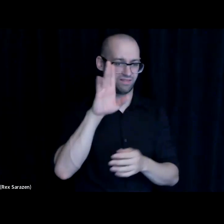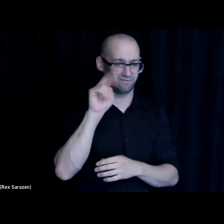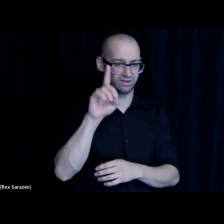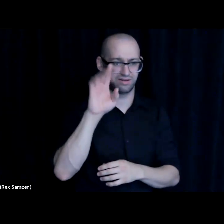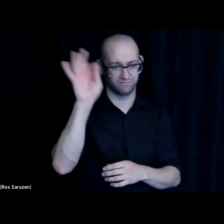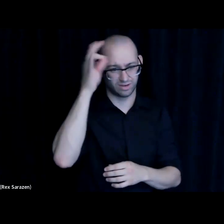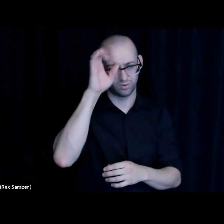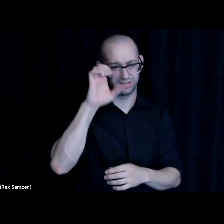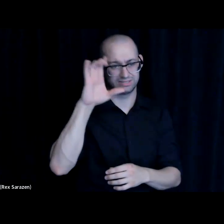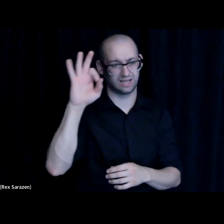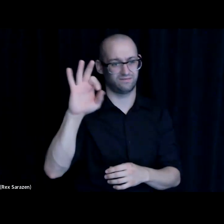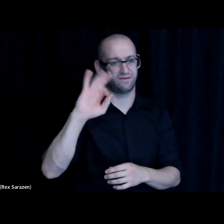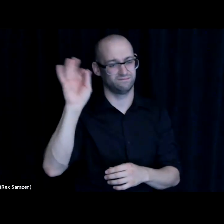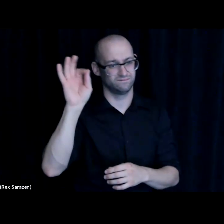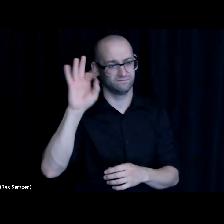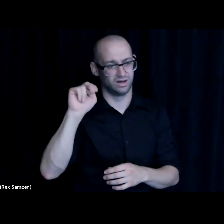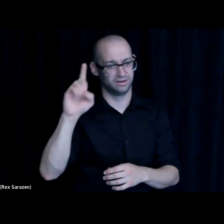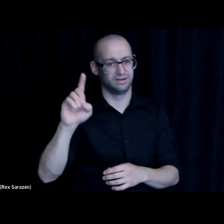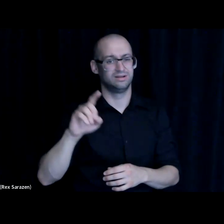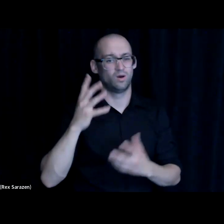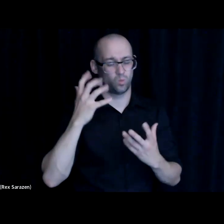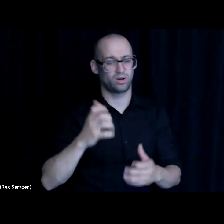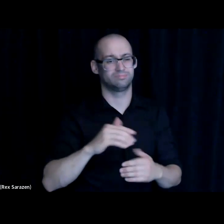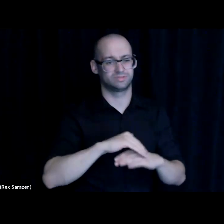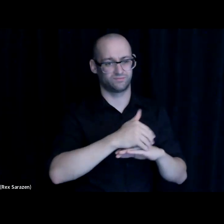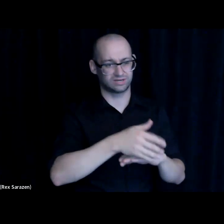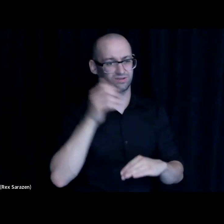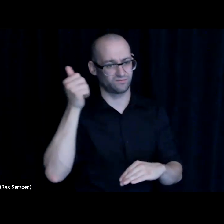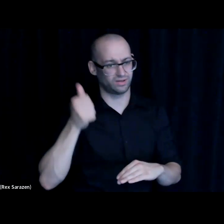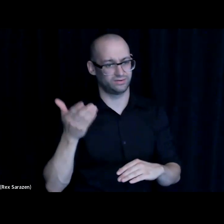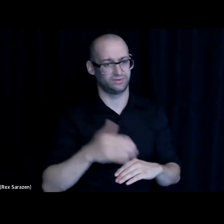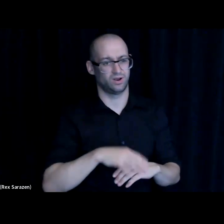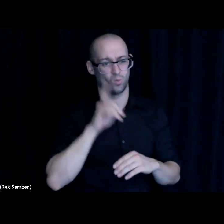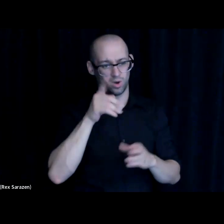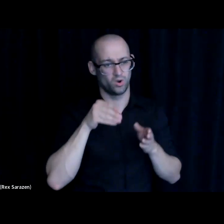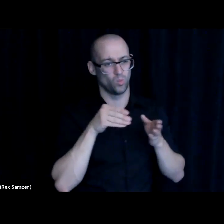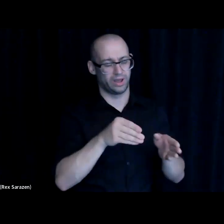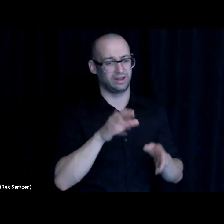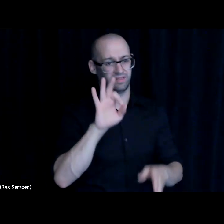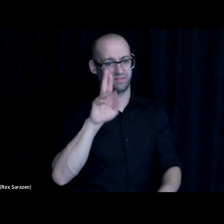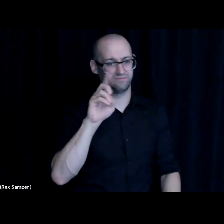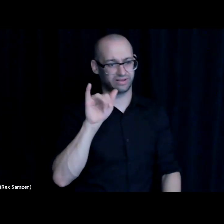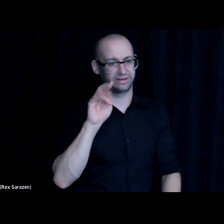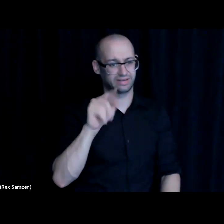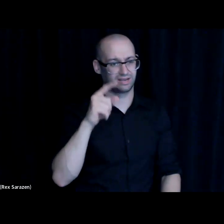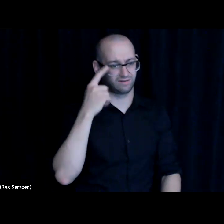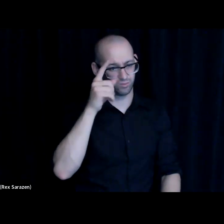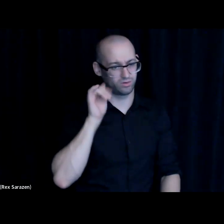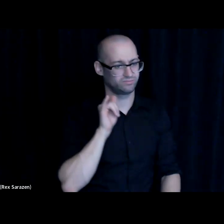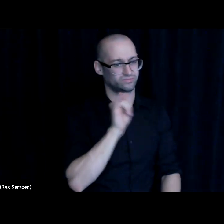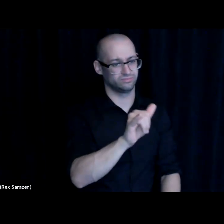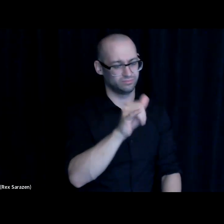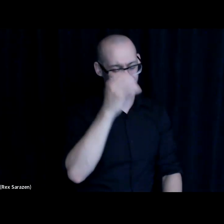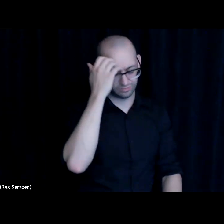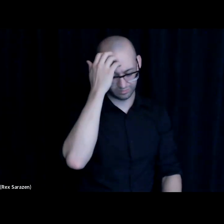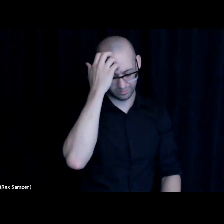fund, so that we can have device funds, a permanent way to fund devices going forward. And that, again, also is going to require advocacy